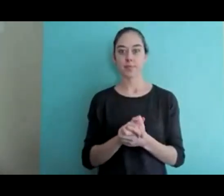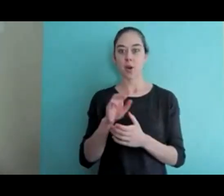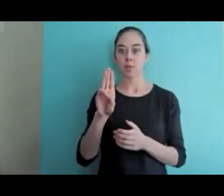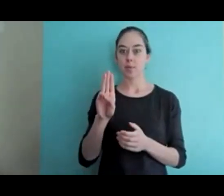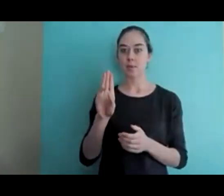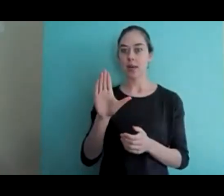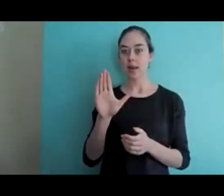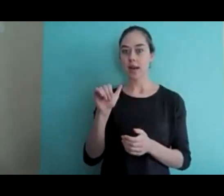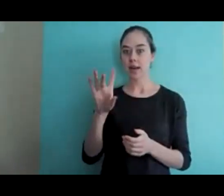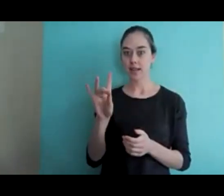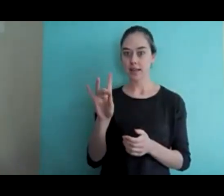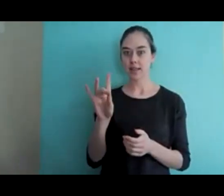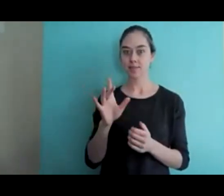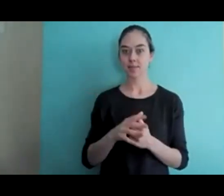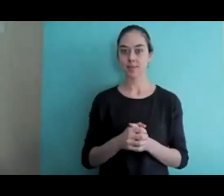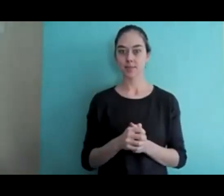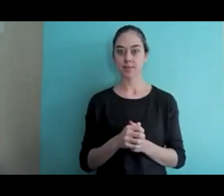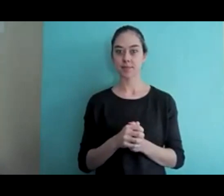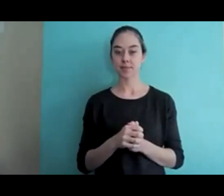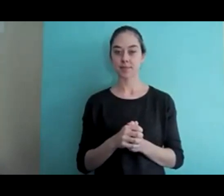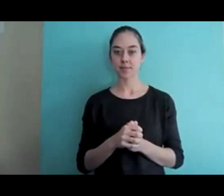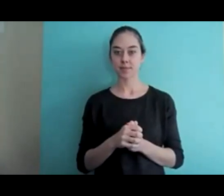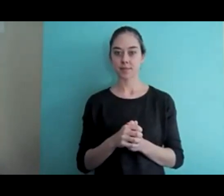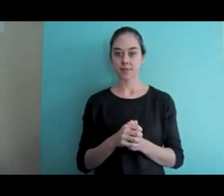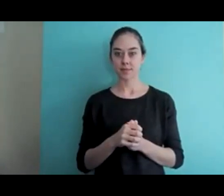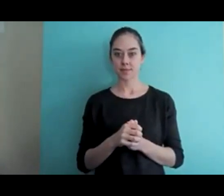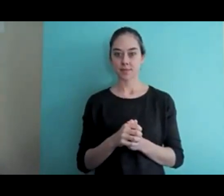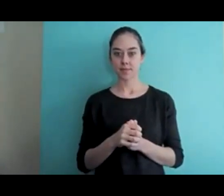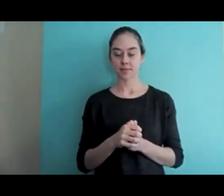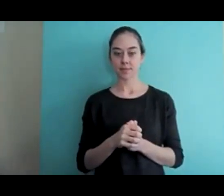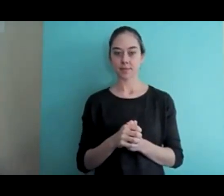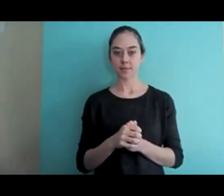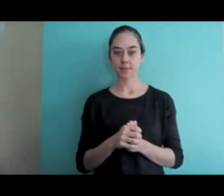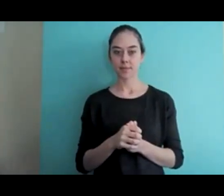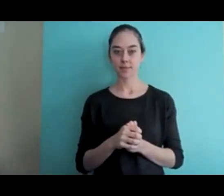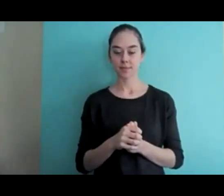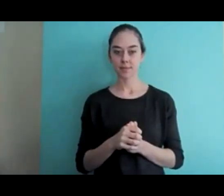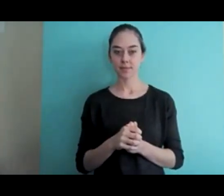I say hold it together now. Come on, guys, keep breathing.